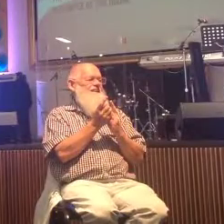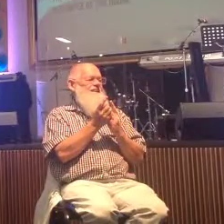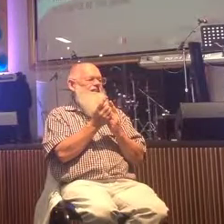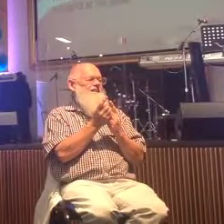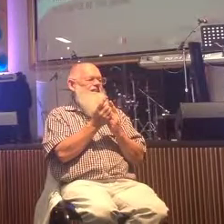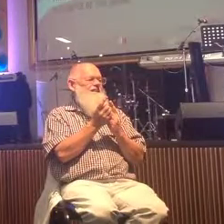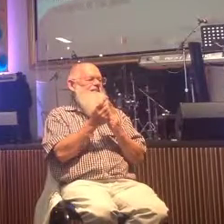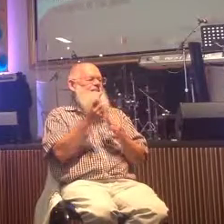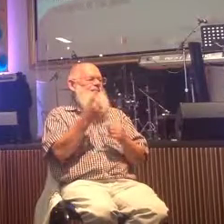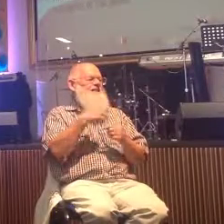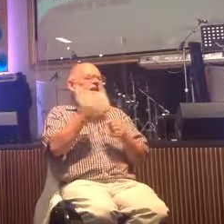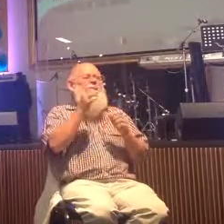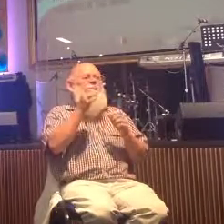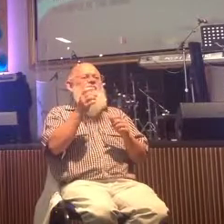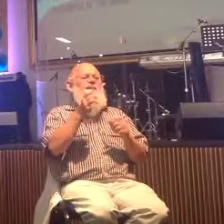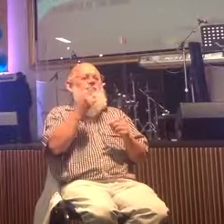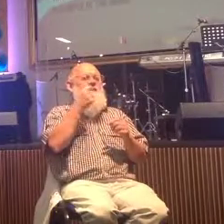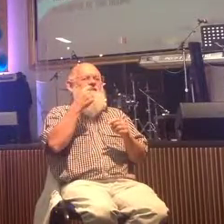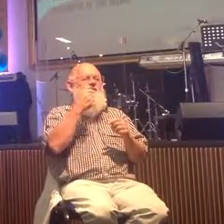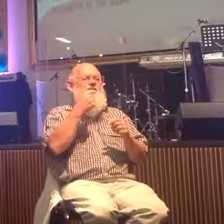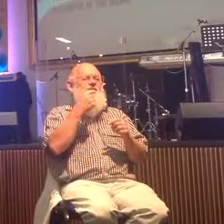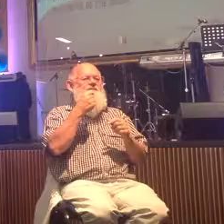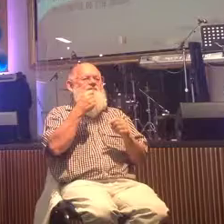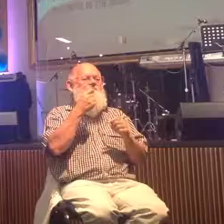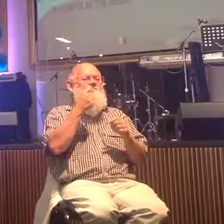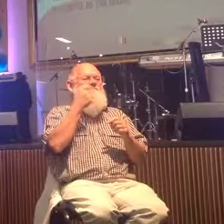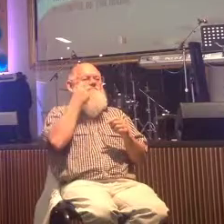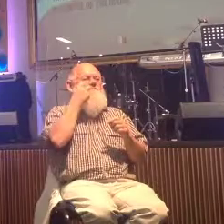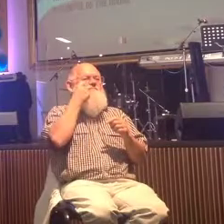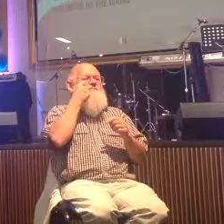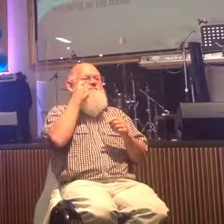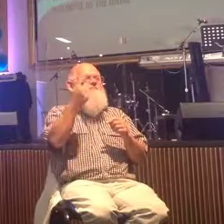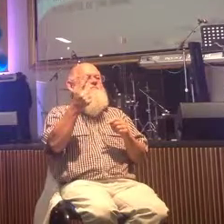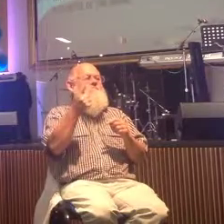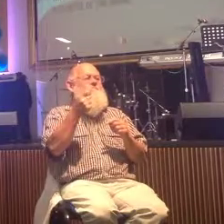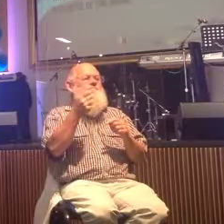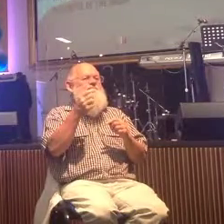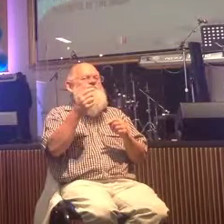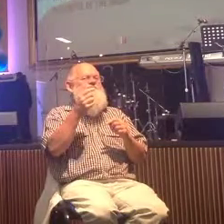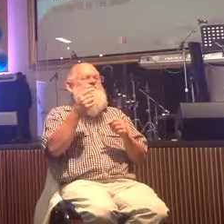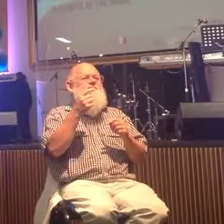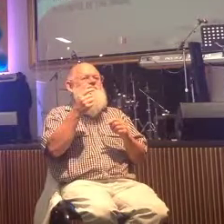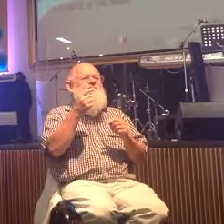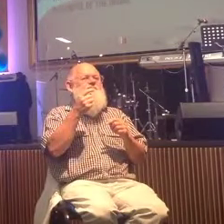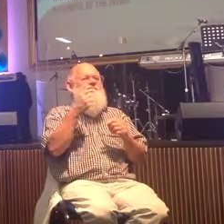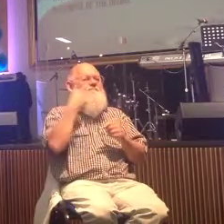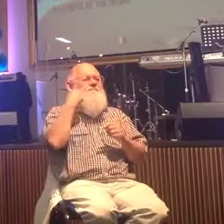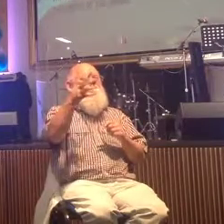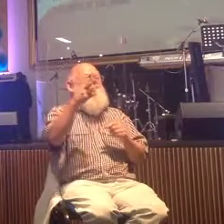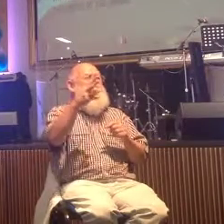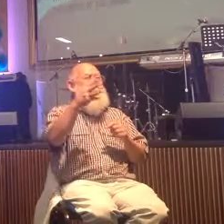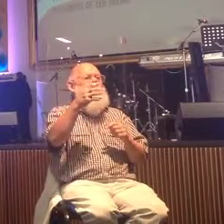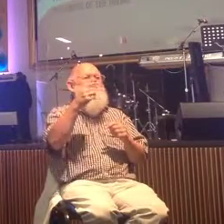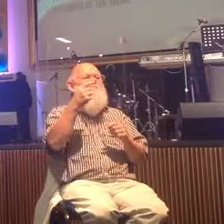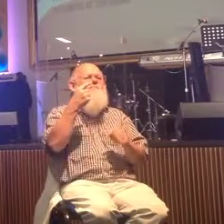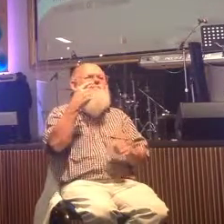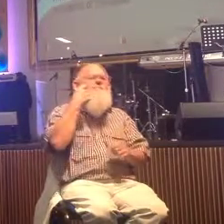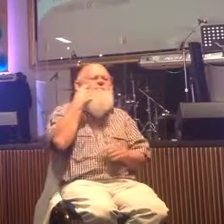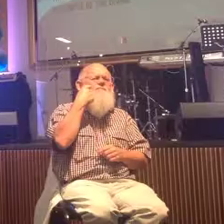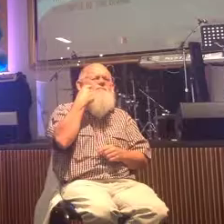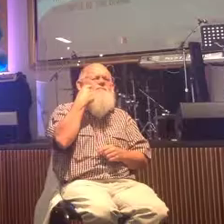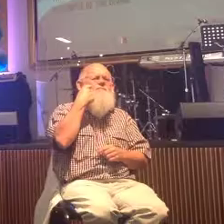right. A glimpse of the divine. So this guy, right? This guy who's in the worst spot ever. Completely,